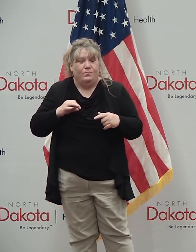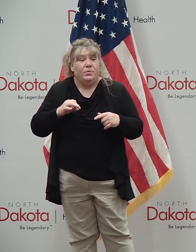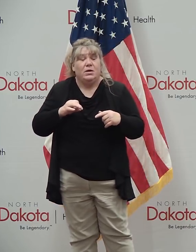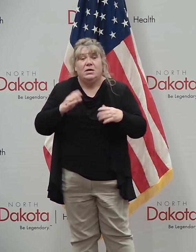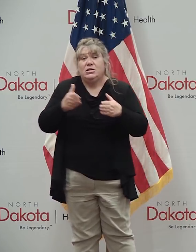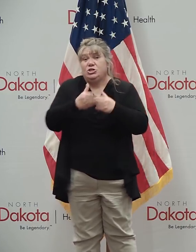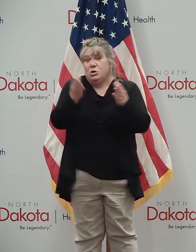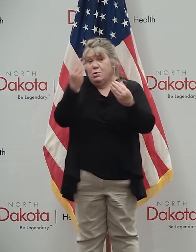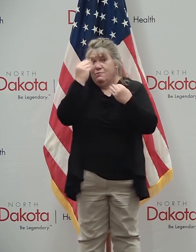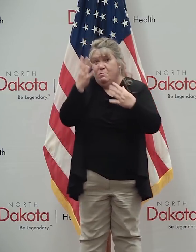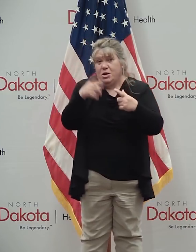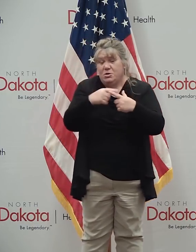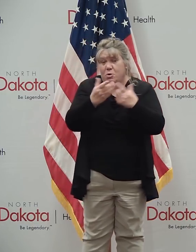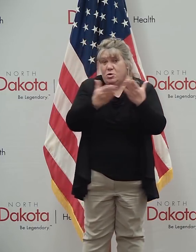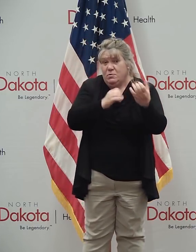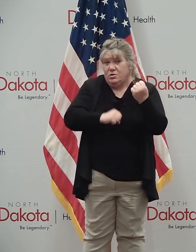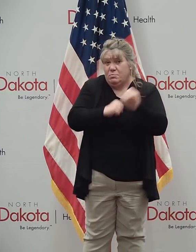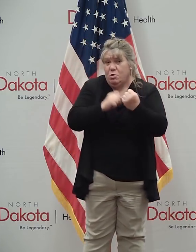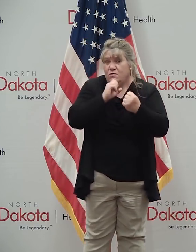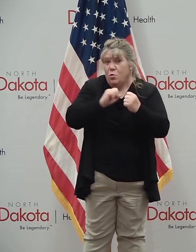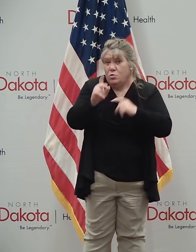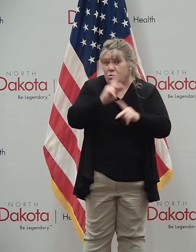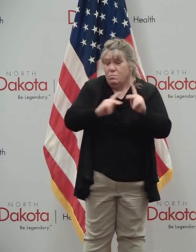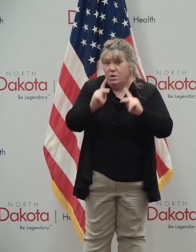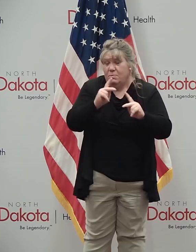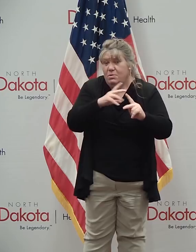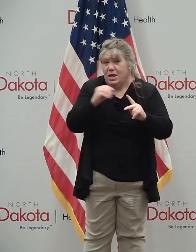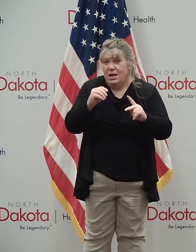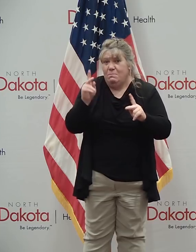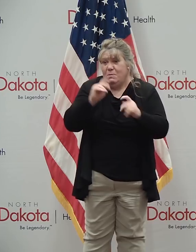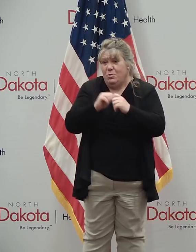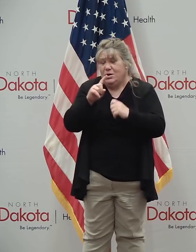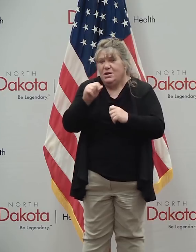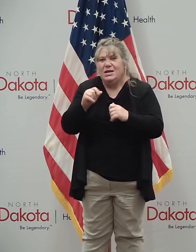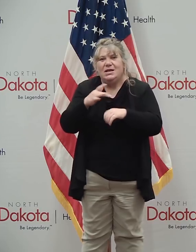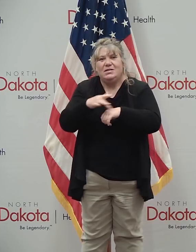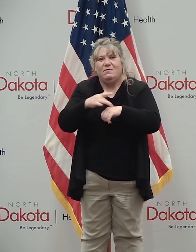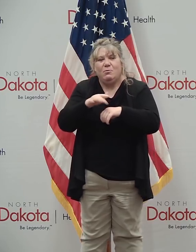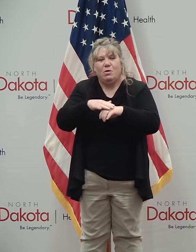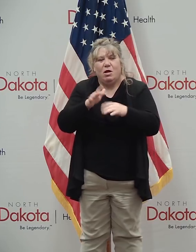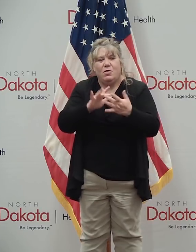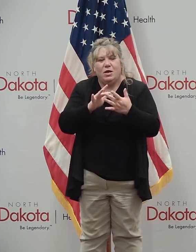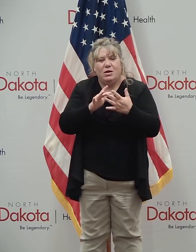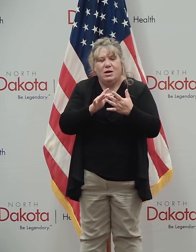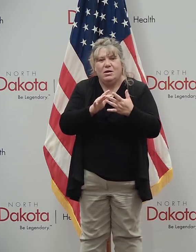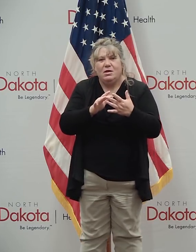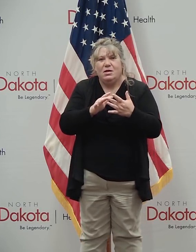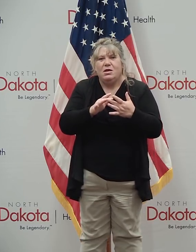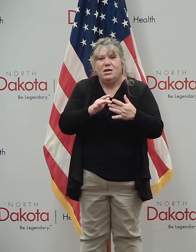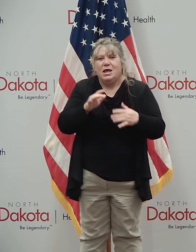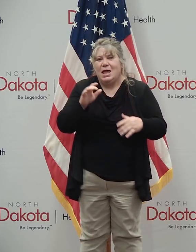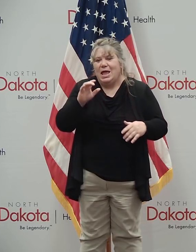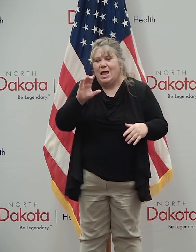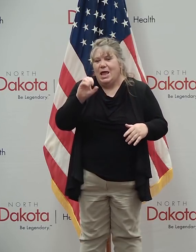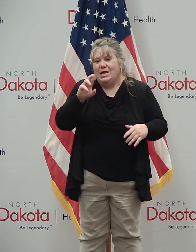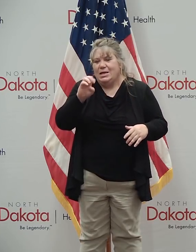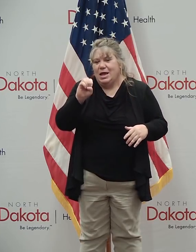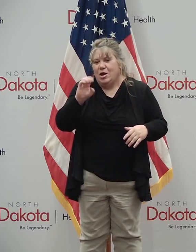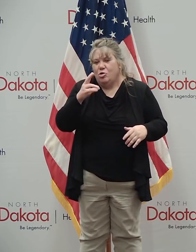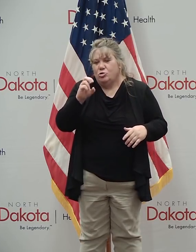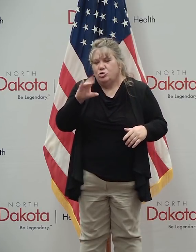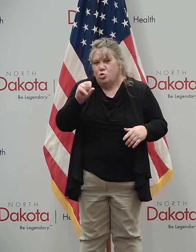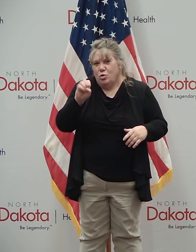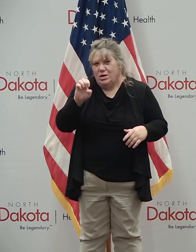services and supports for older adults and people with disabilities is available online at a searchable database at